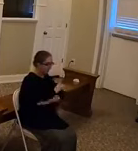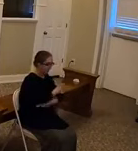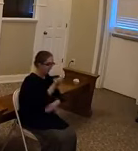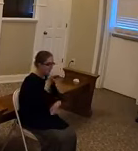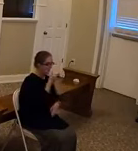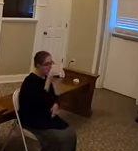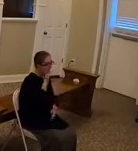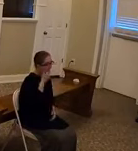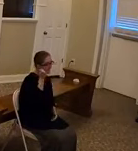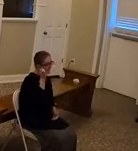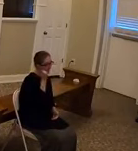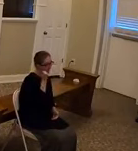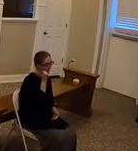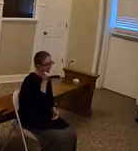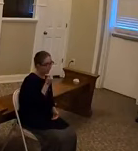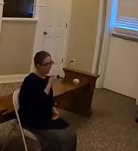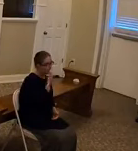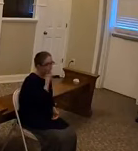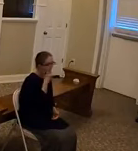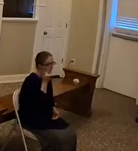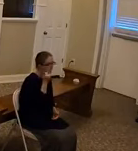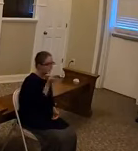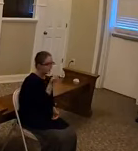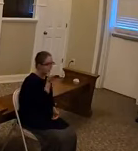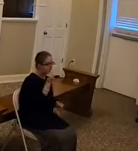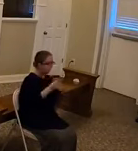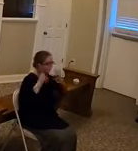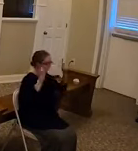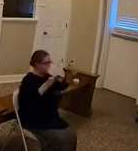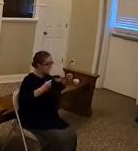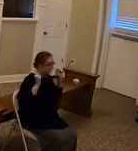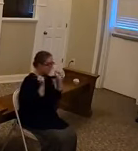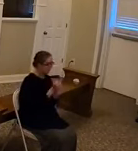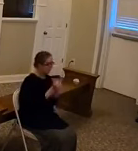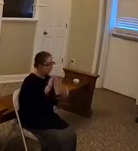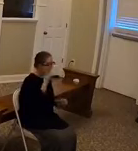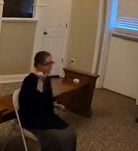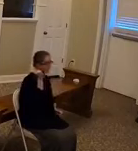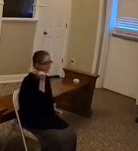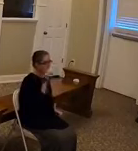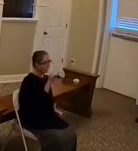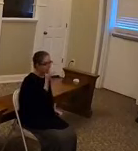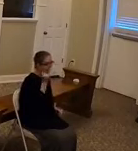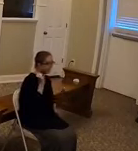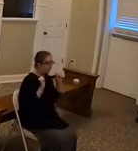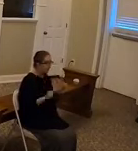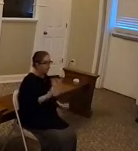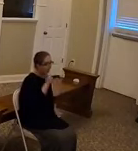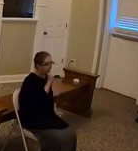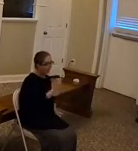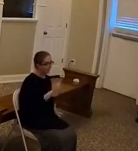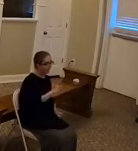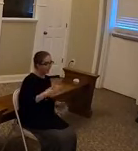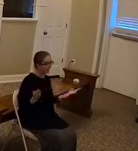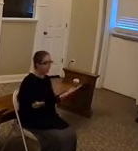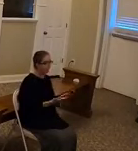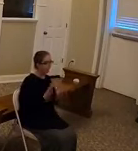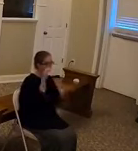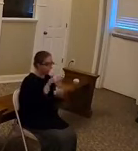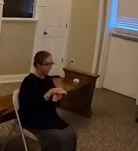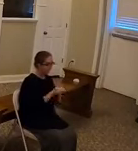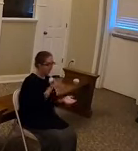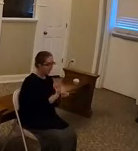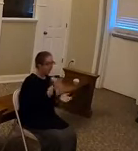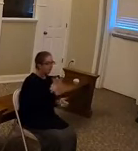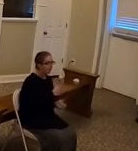going to eat the best of the best. You're going to rejoice with the best of the best. Can I tell somebody here tonight,